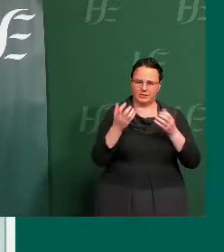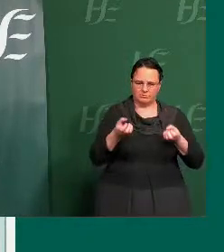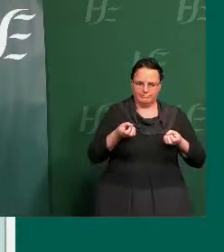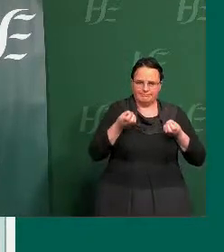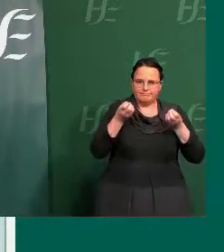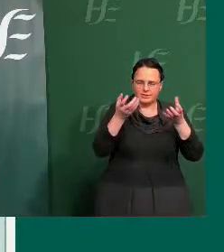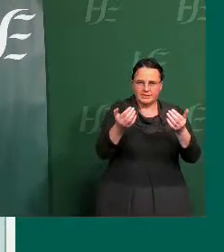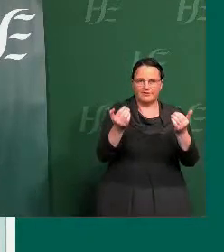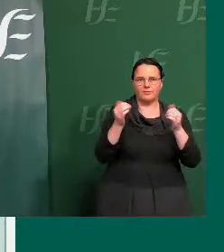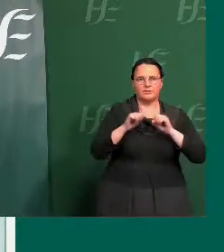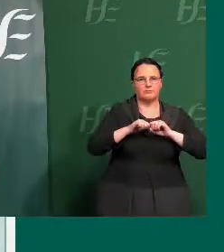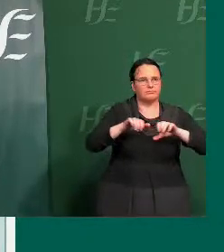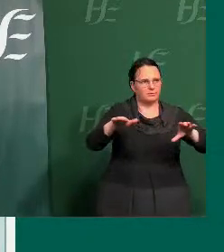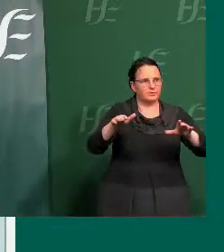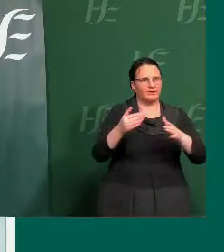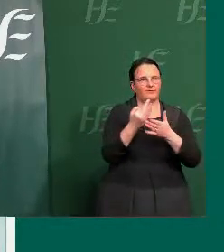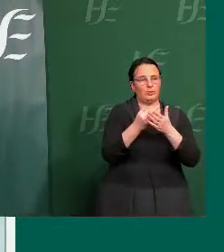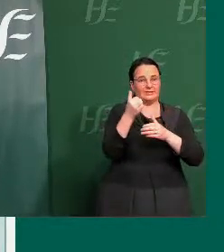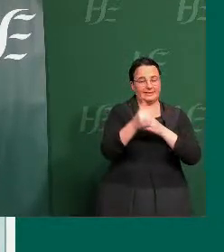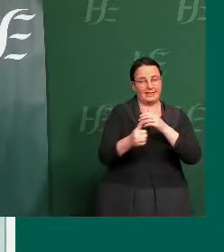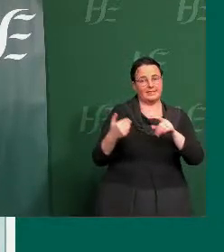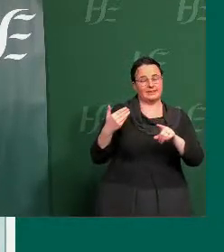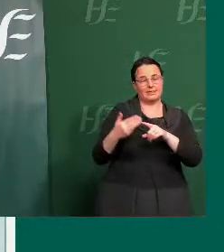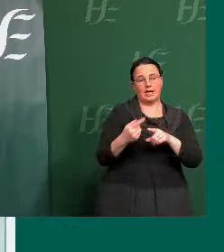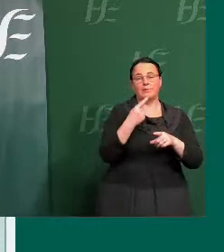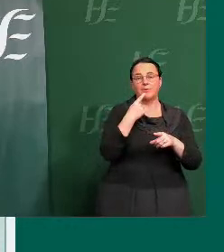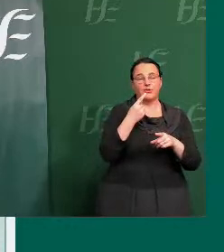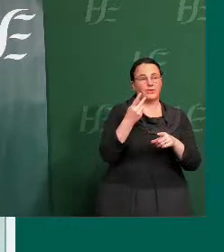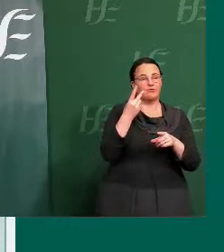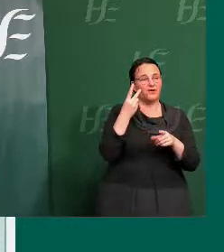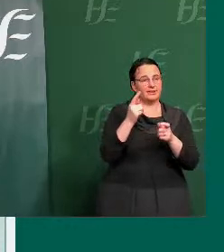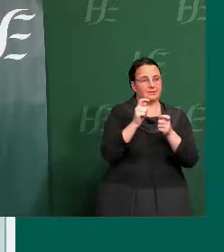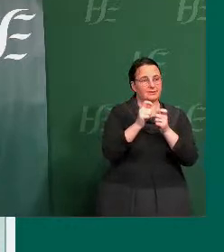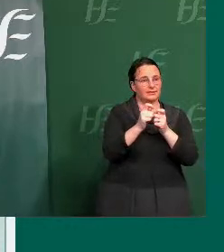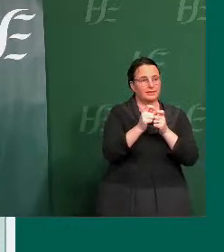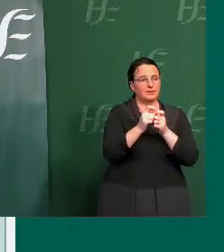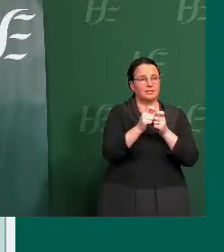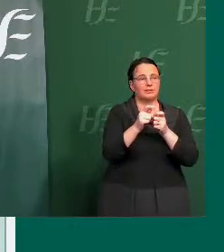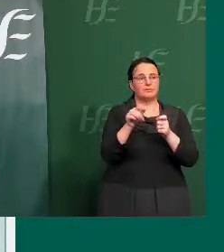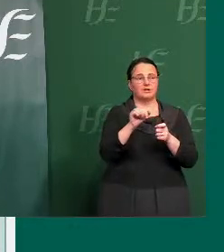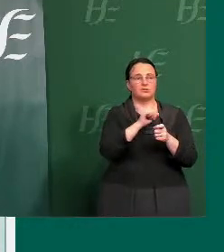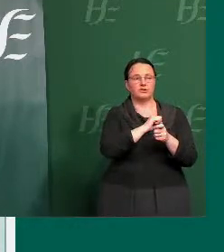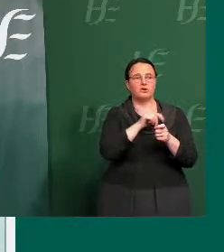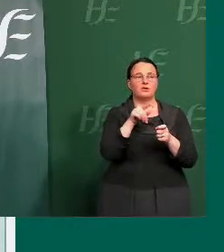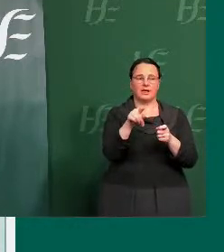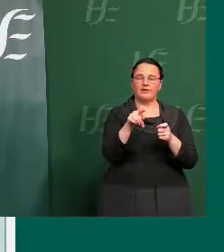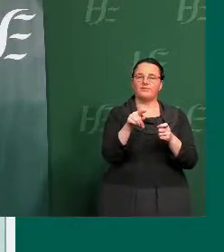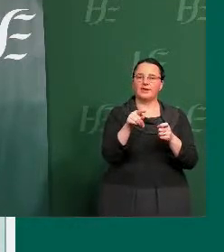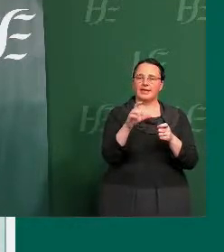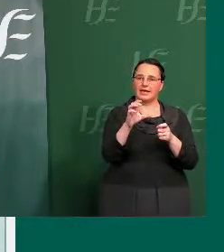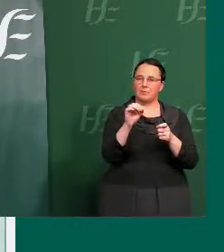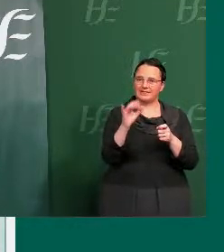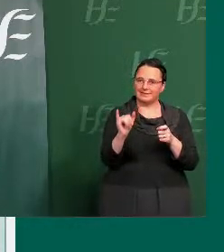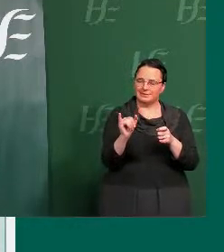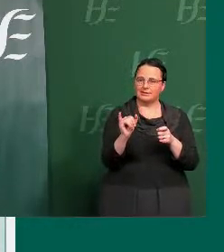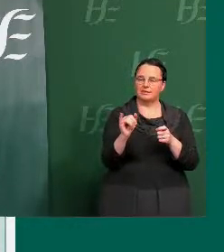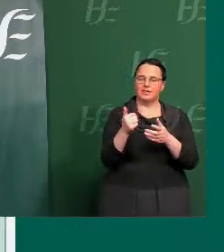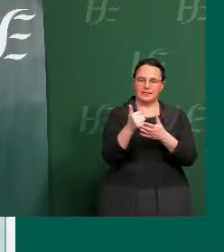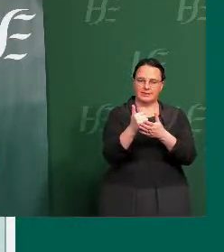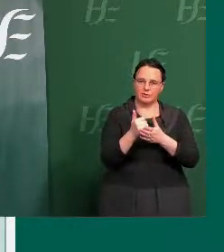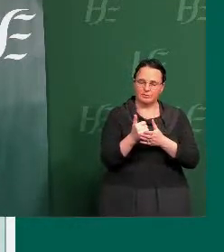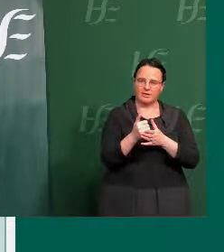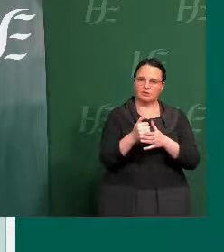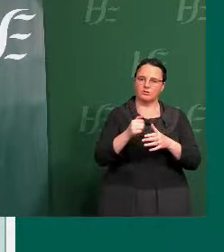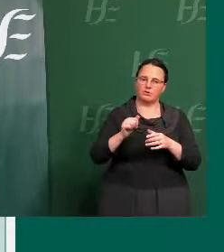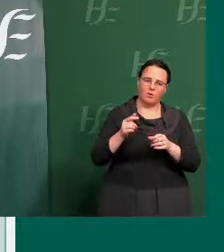days. But the revised plan is geared towards increased capacity and throughput, supporting us